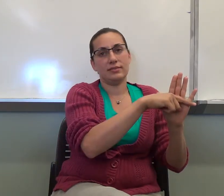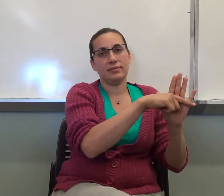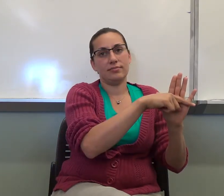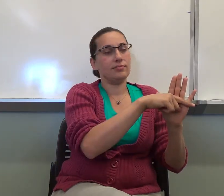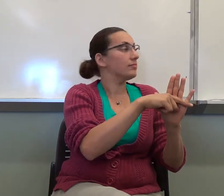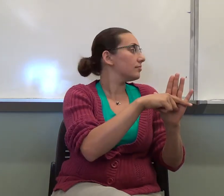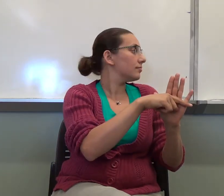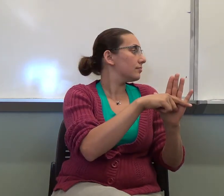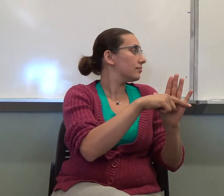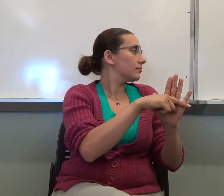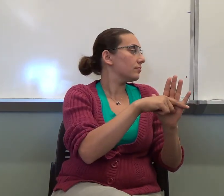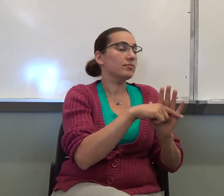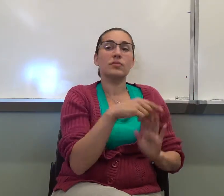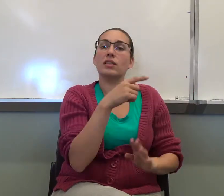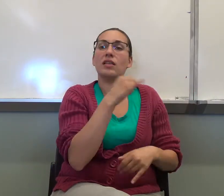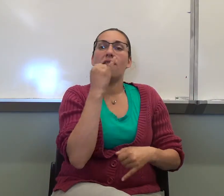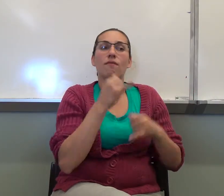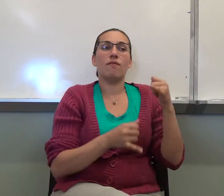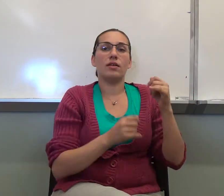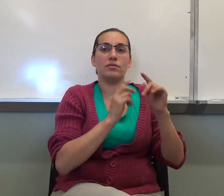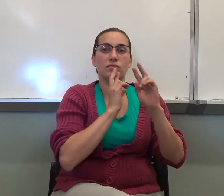So that would be the final result that the book would show you.